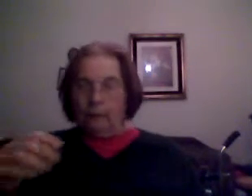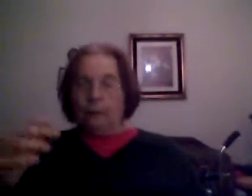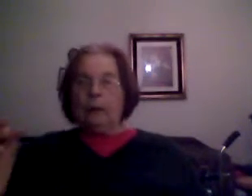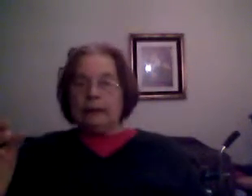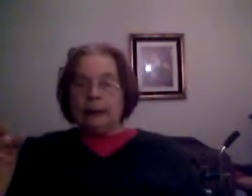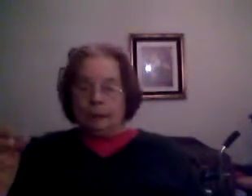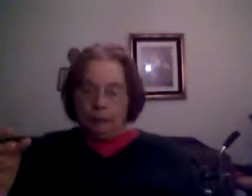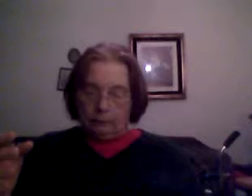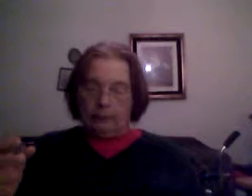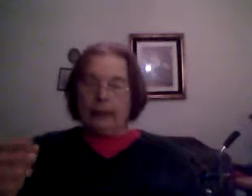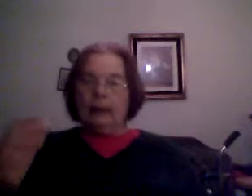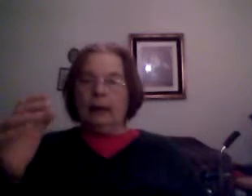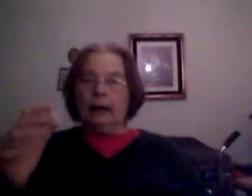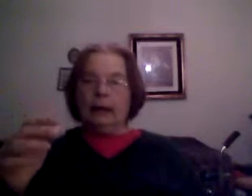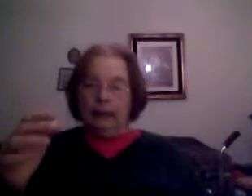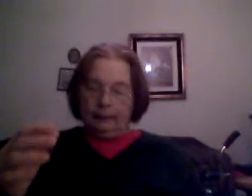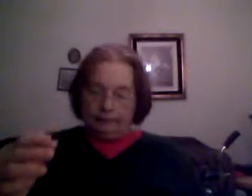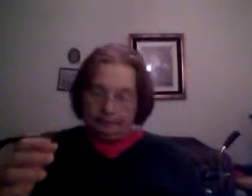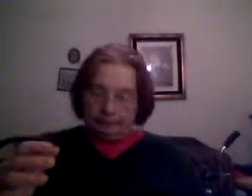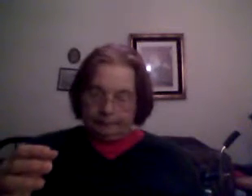For example, a